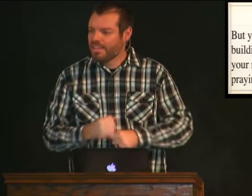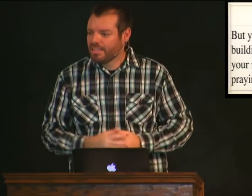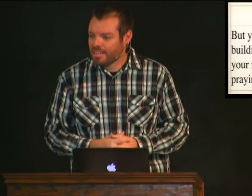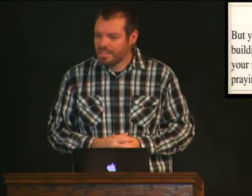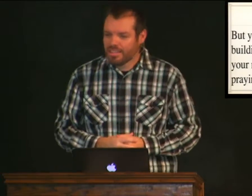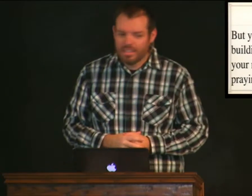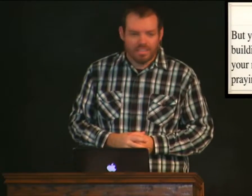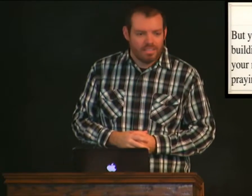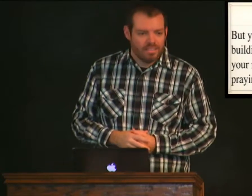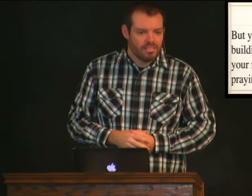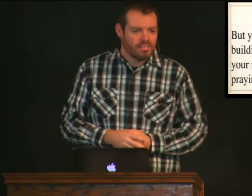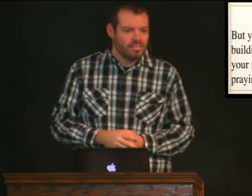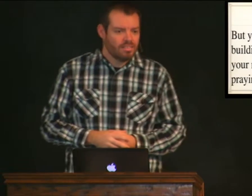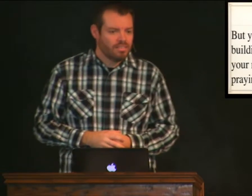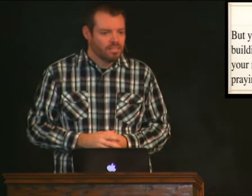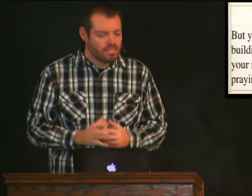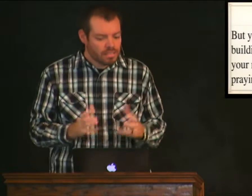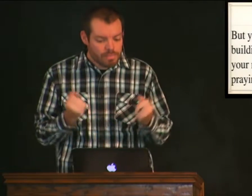our faith.